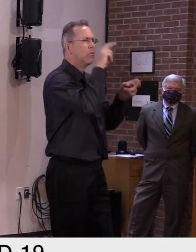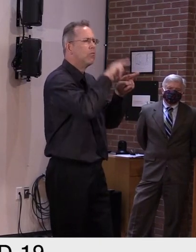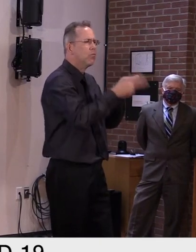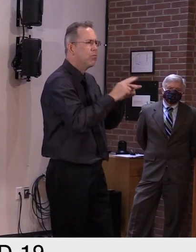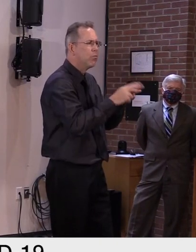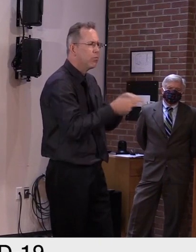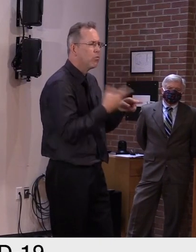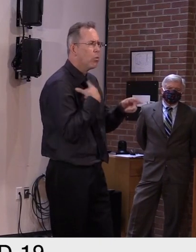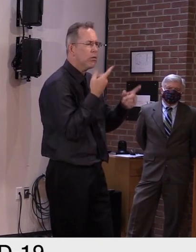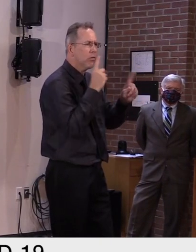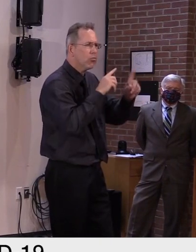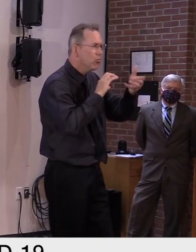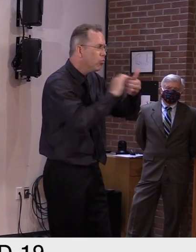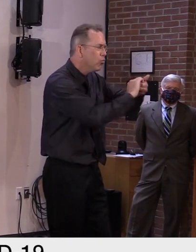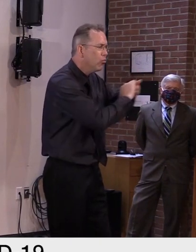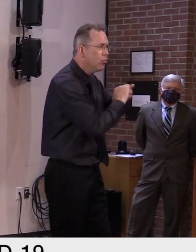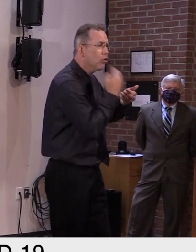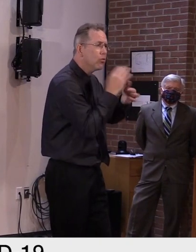Thank you.